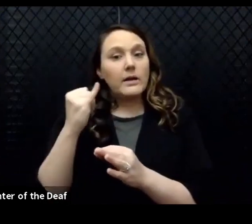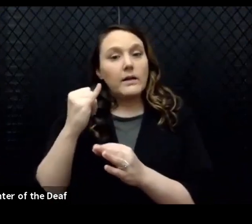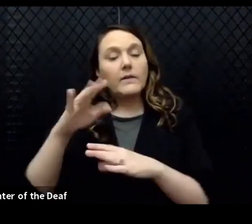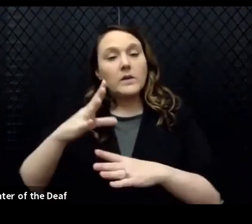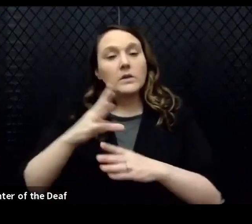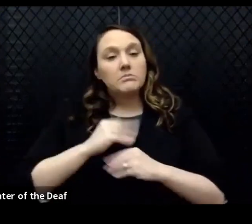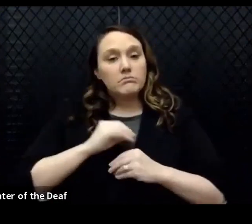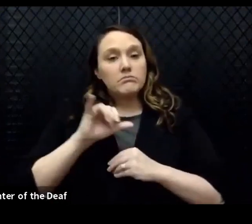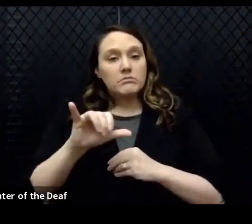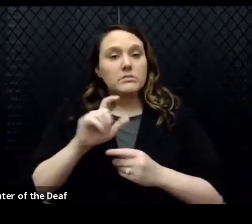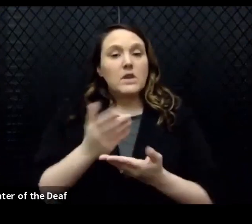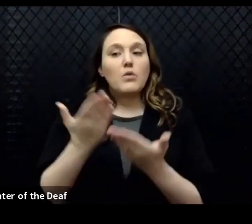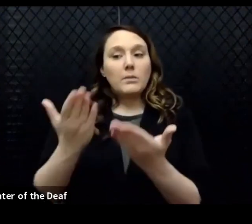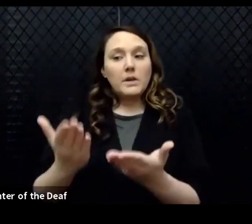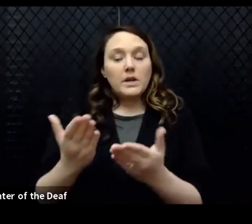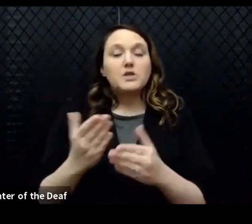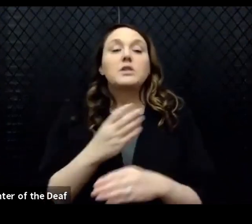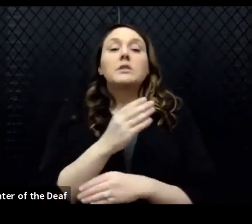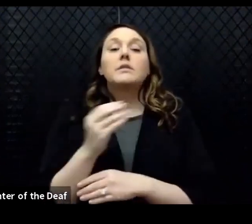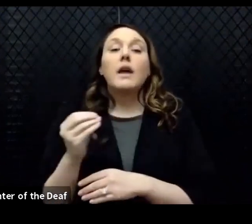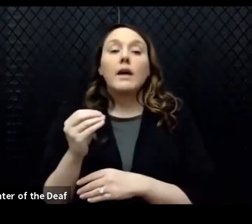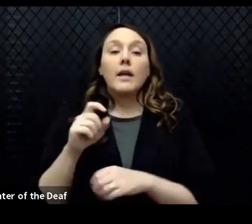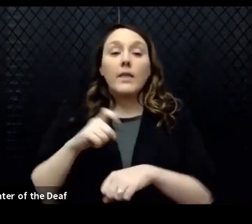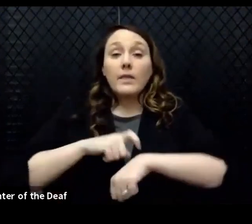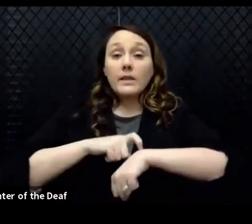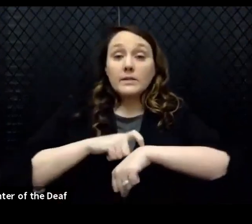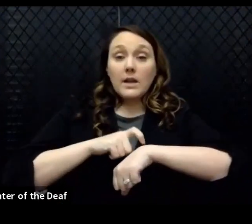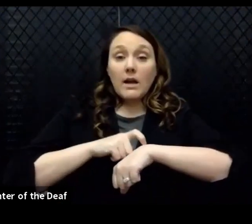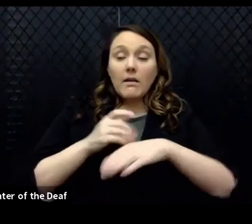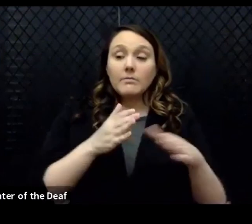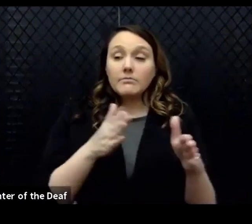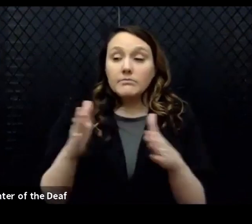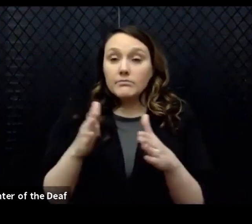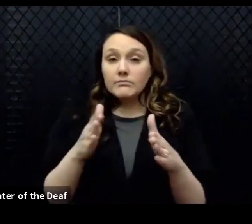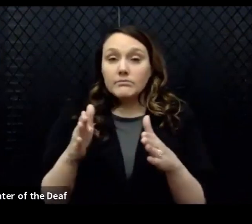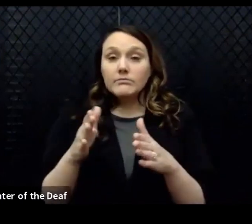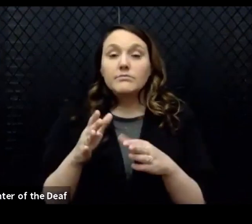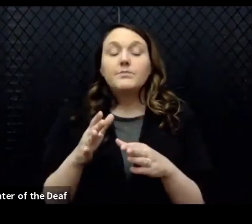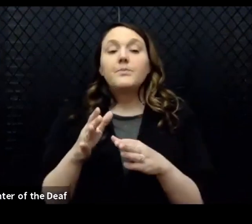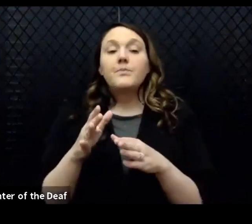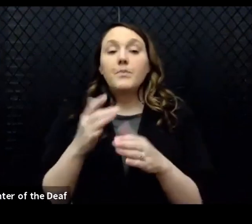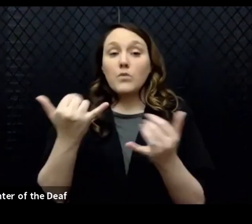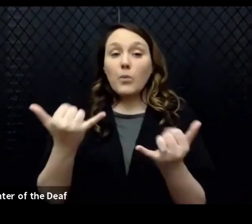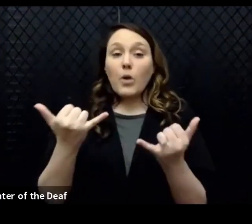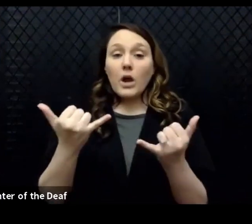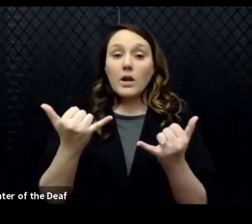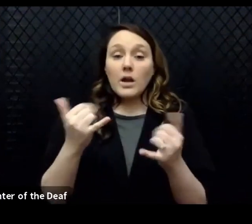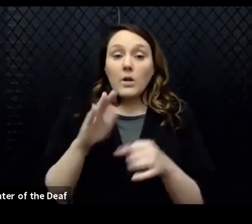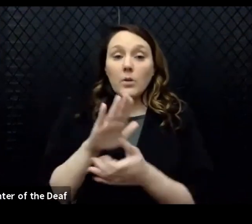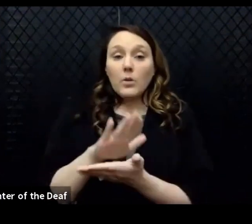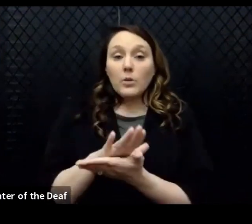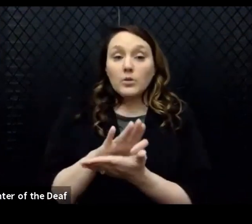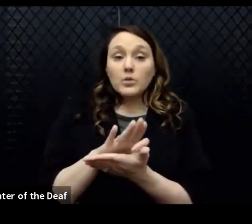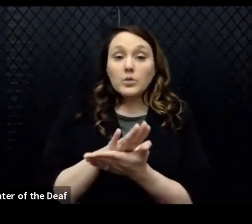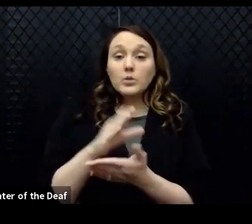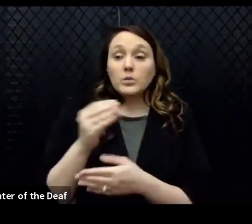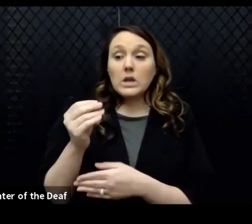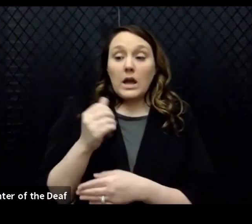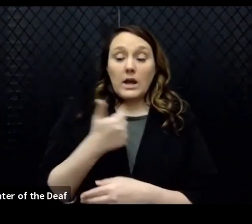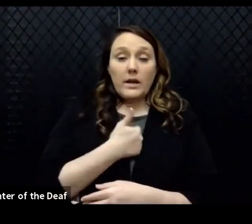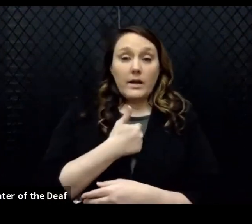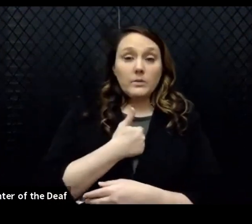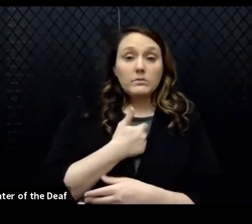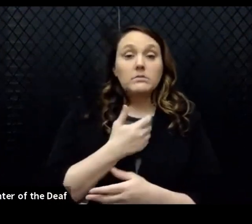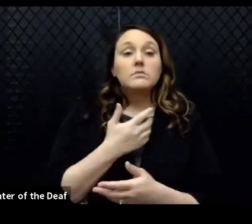that we made. And regarding the time frame and timing, right now the schools and we are trying to make